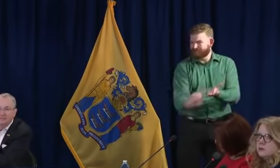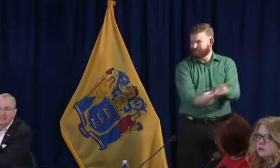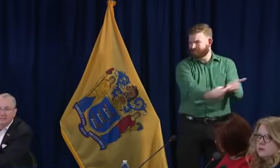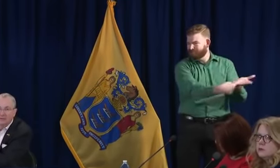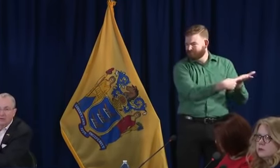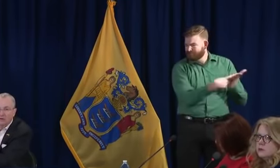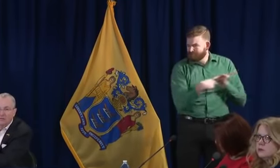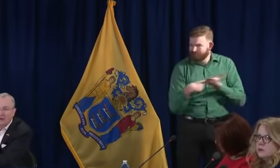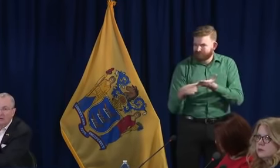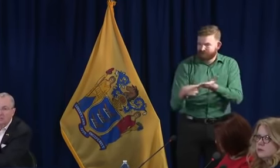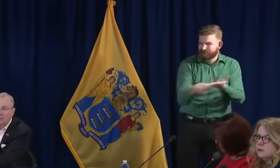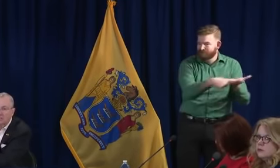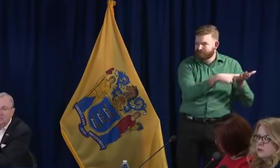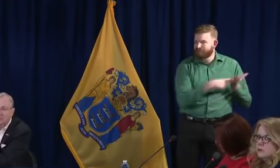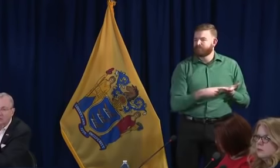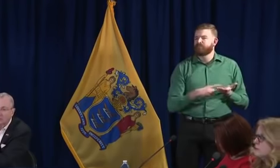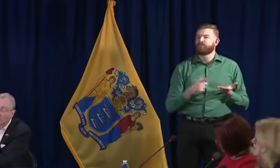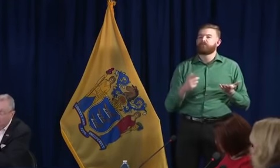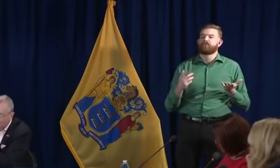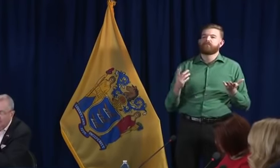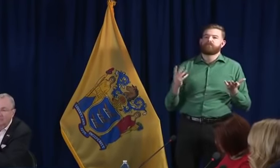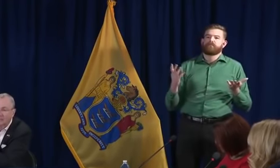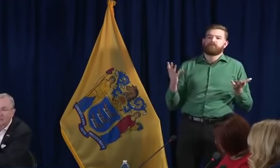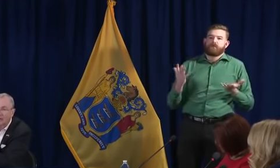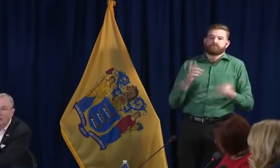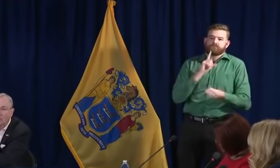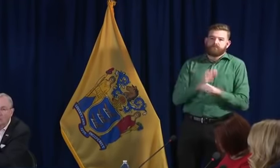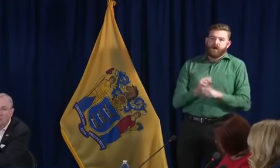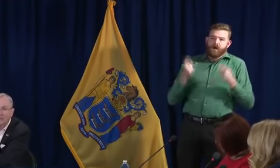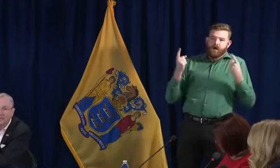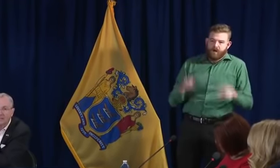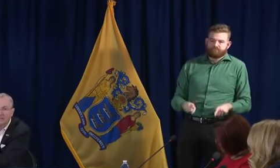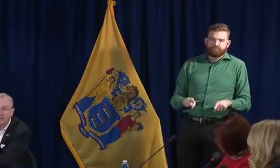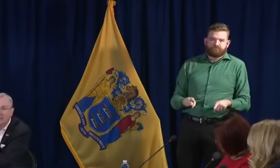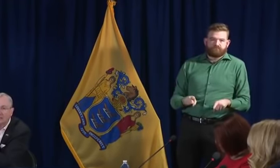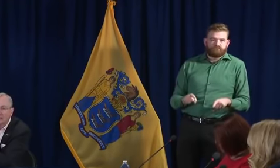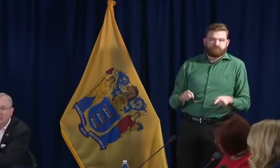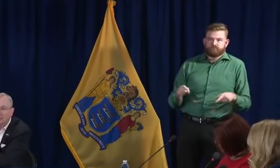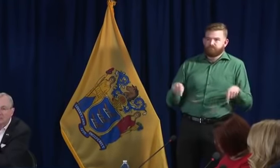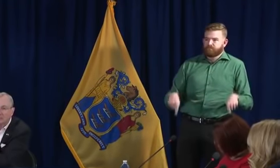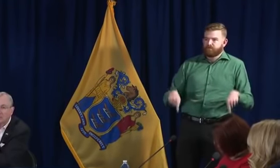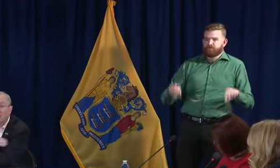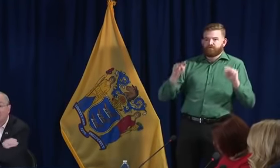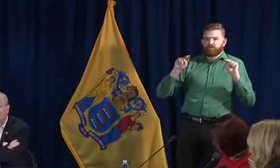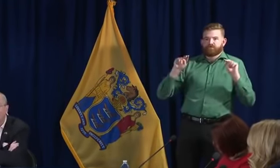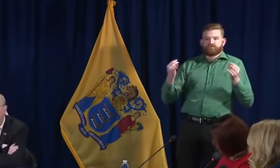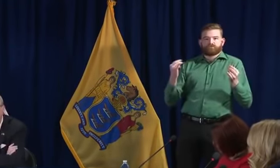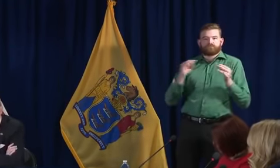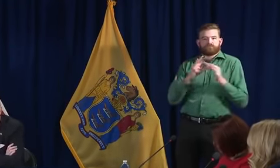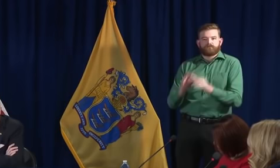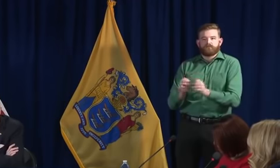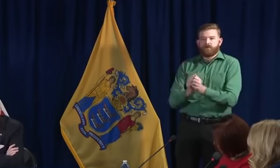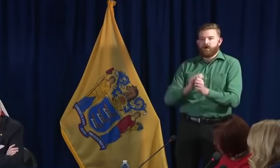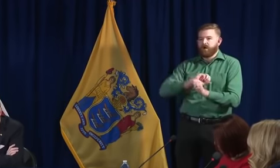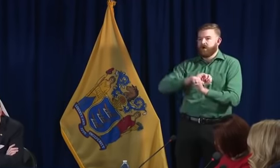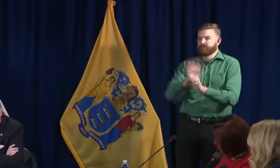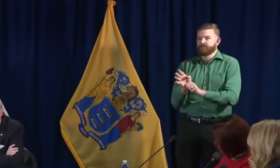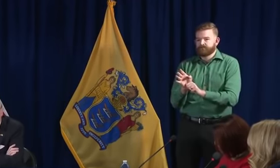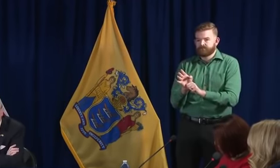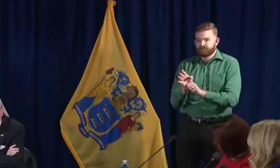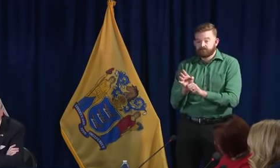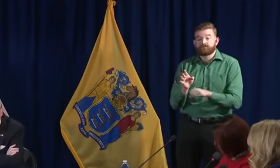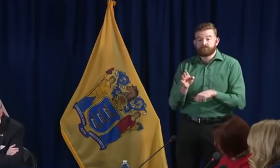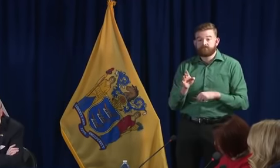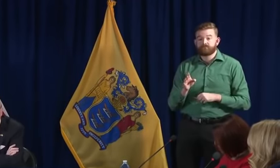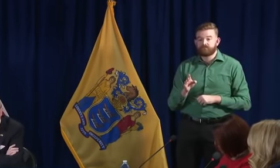of the coronavirus was in New Jersey, which obviously they know, but we went into detail, steps we've taken, help that